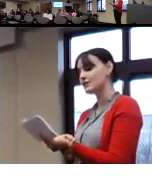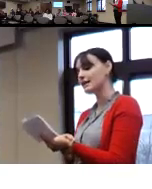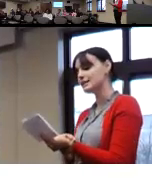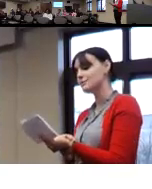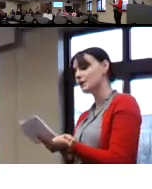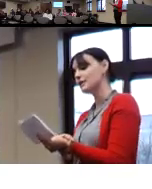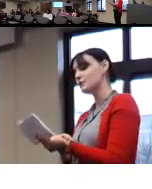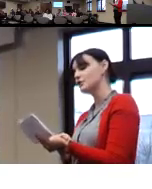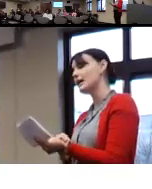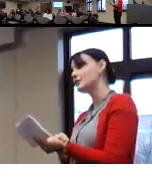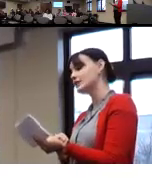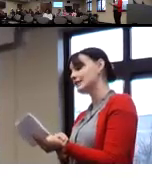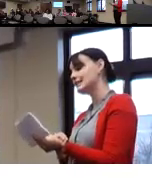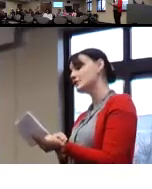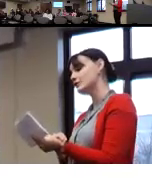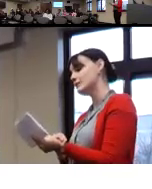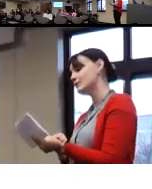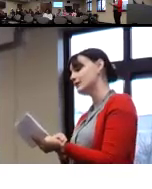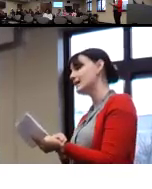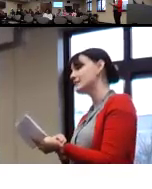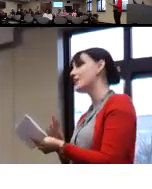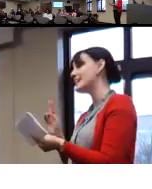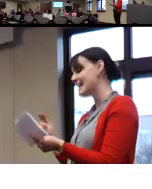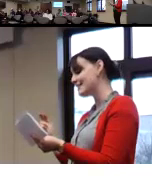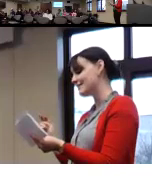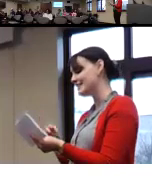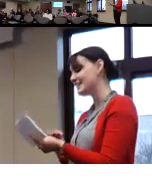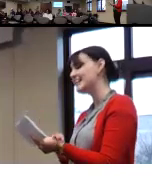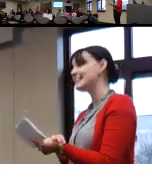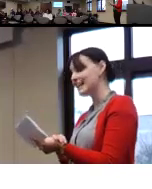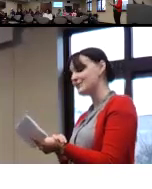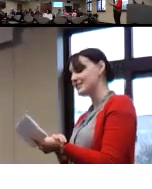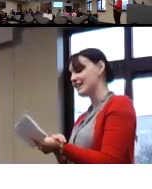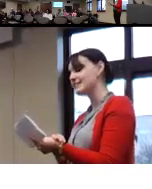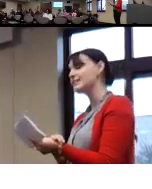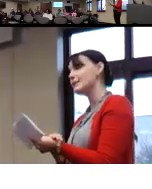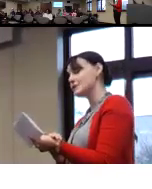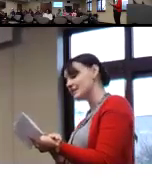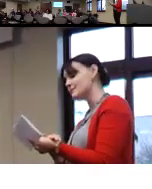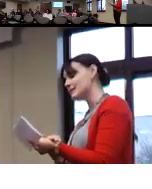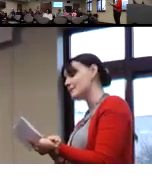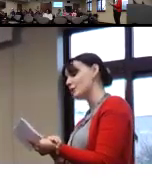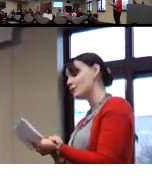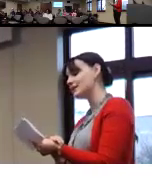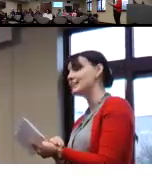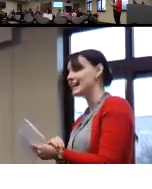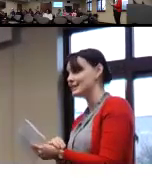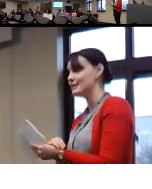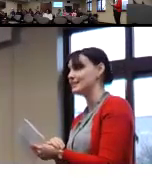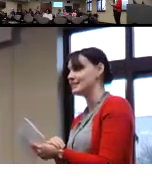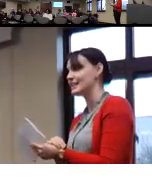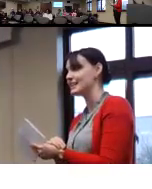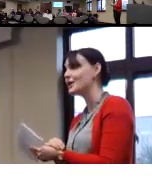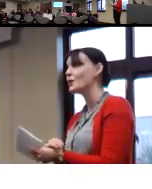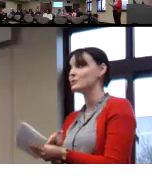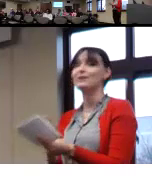of language scientists working towards challenging the indiscriminate reliance on nativeness in language science, language assessments, and more broadly in